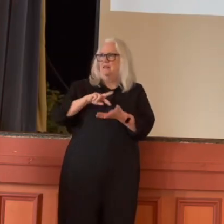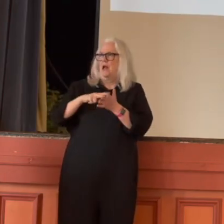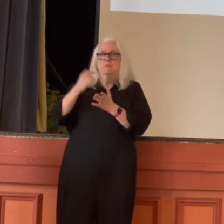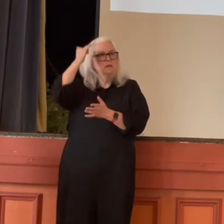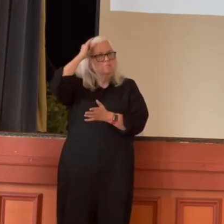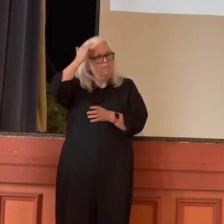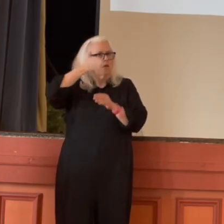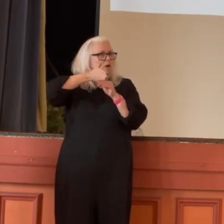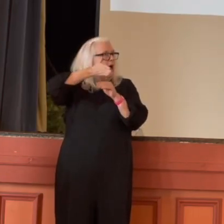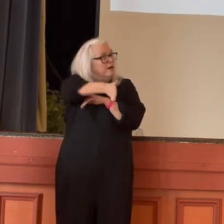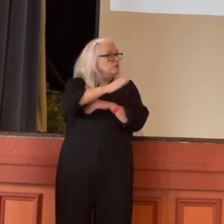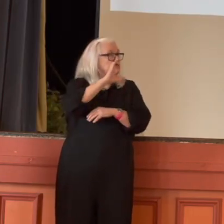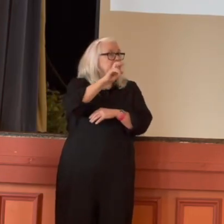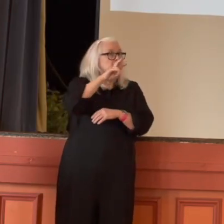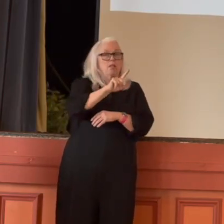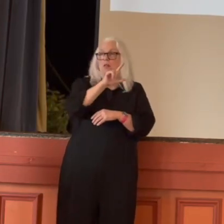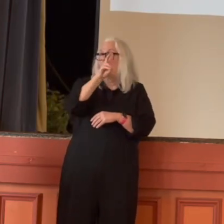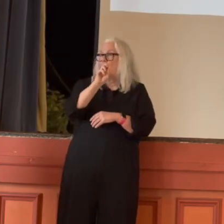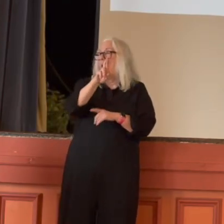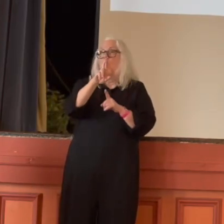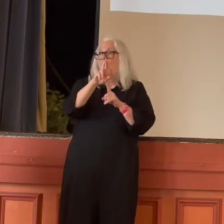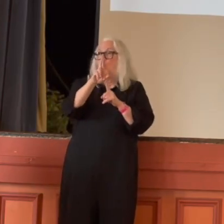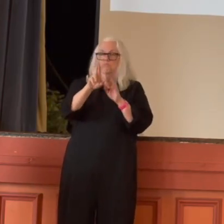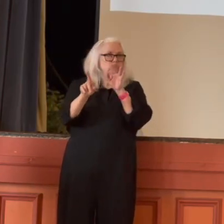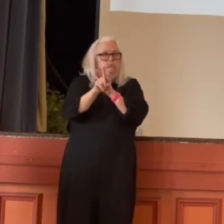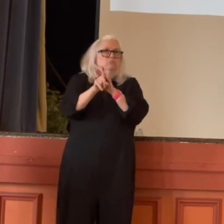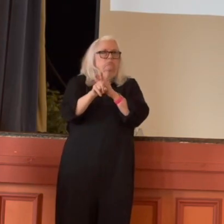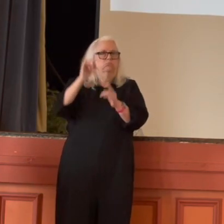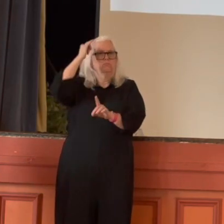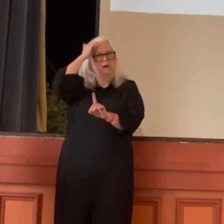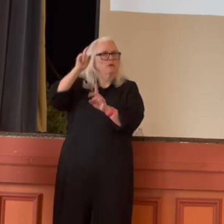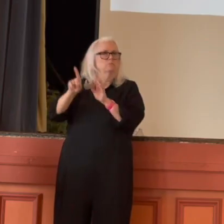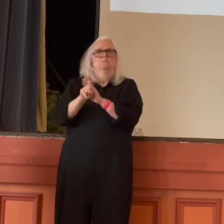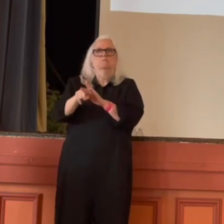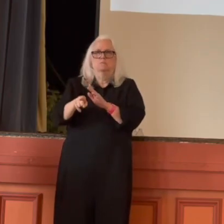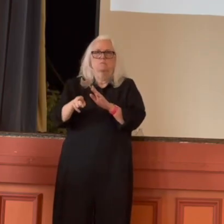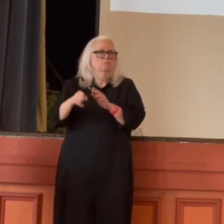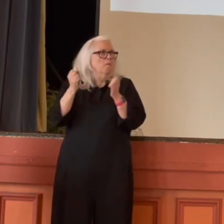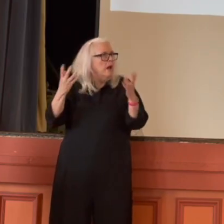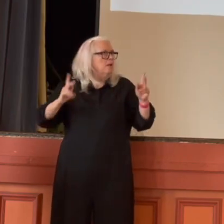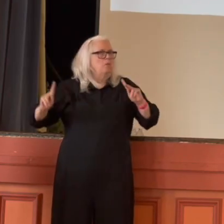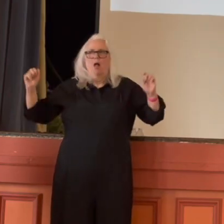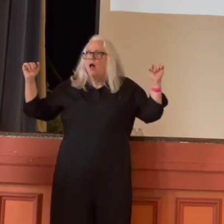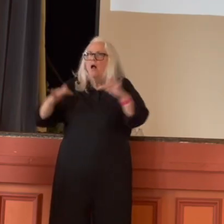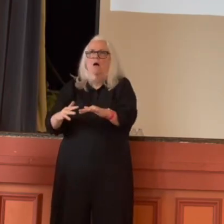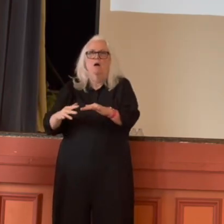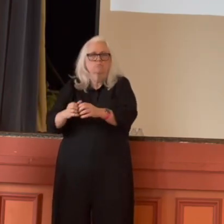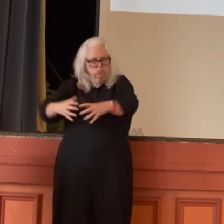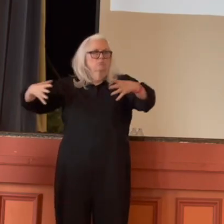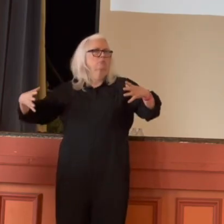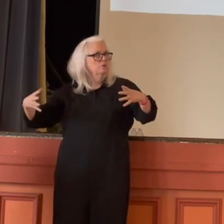the Civil War. And there became a recognition that there really needed to be better and bigger and more